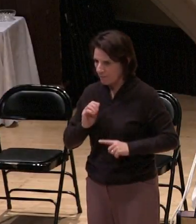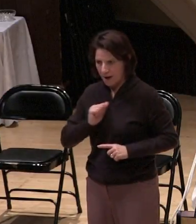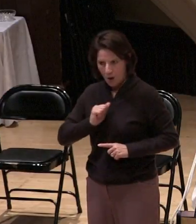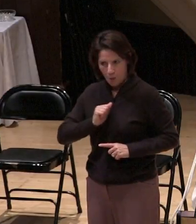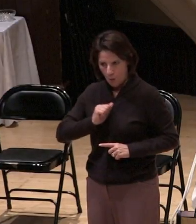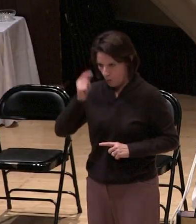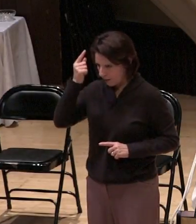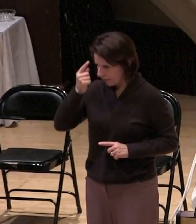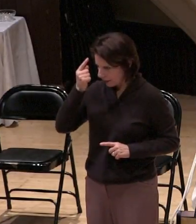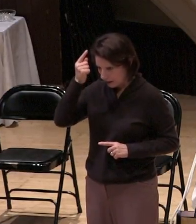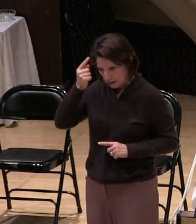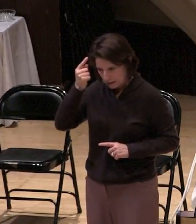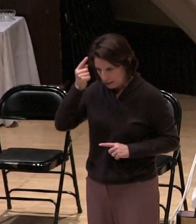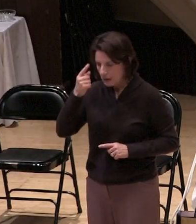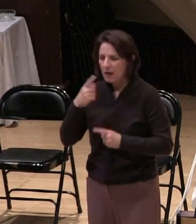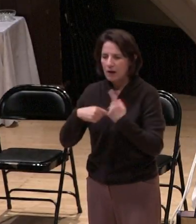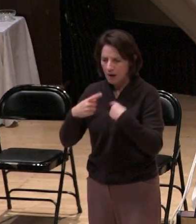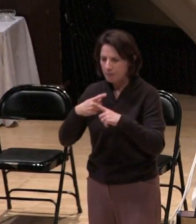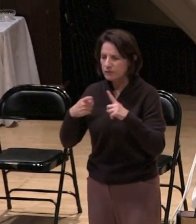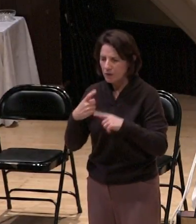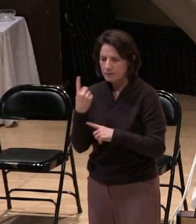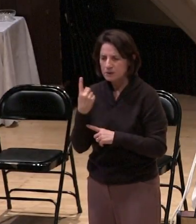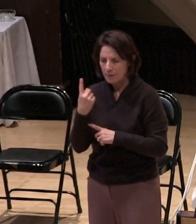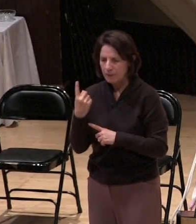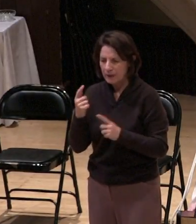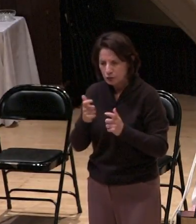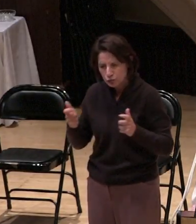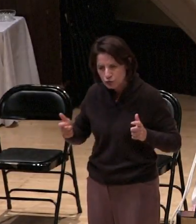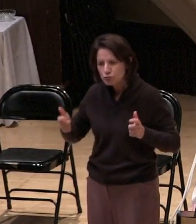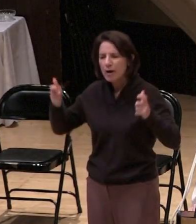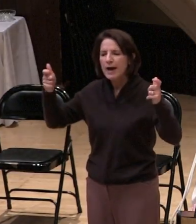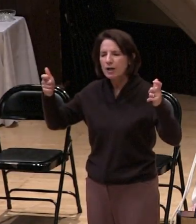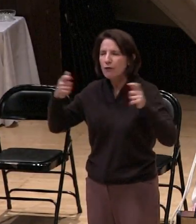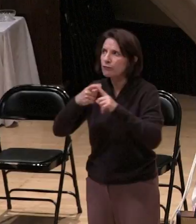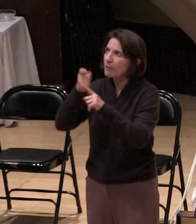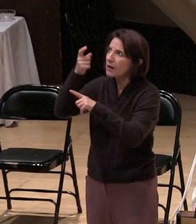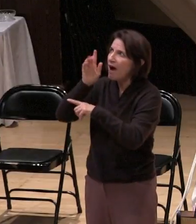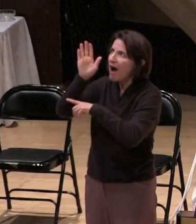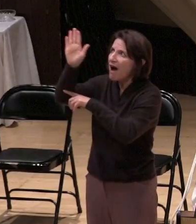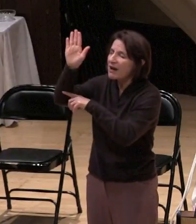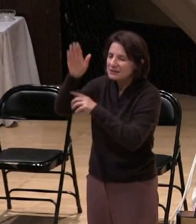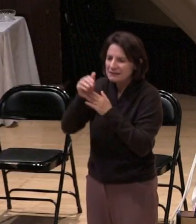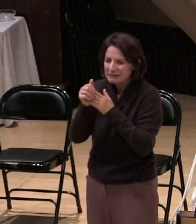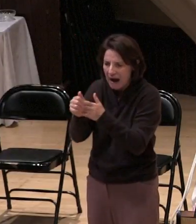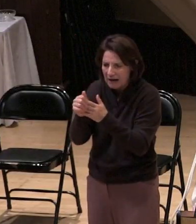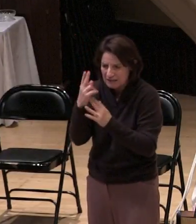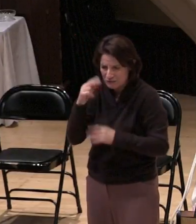thinking. It comes from something much greater. It comes from God's guidance for us.